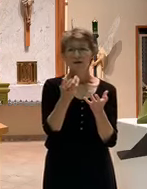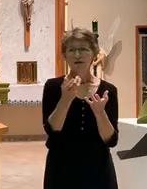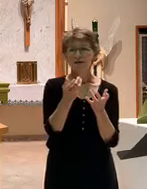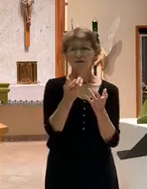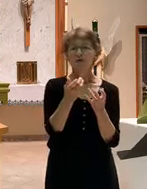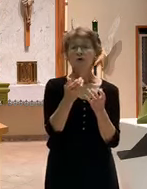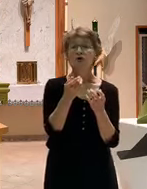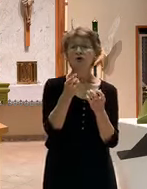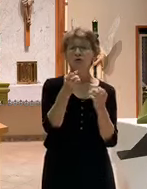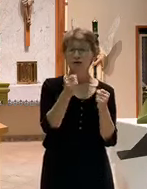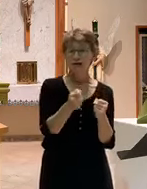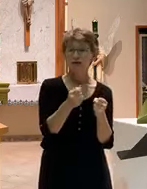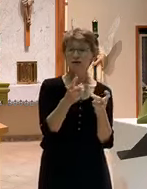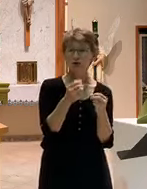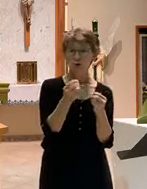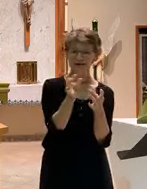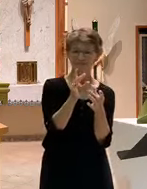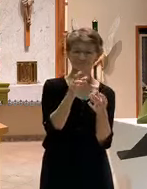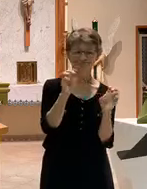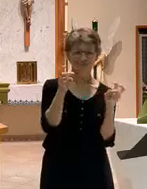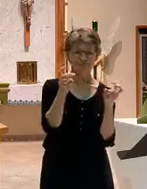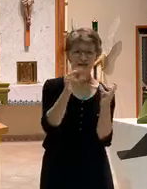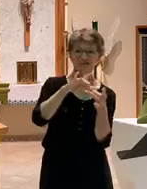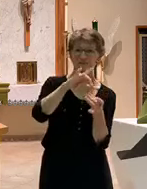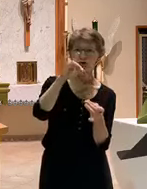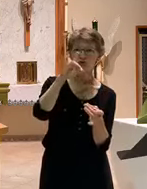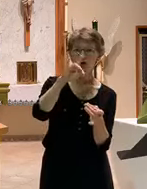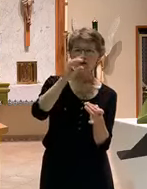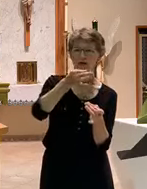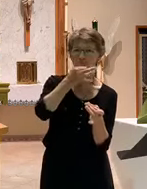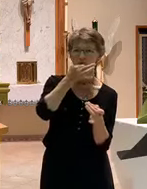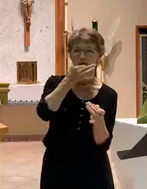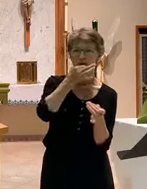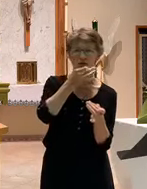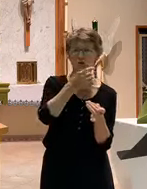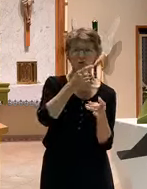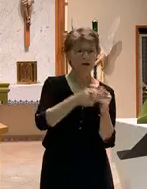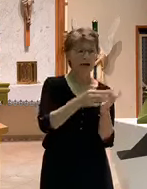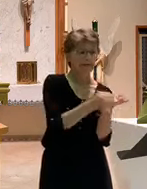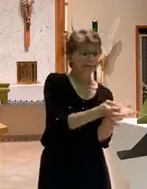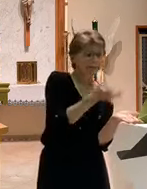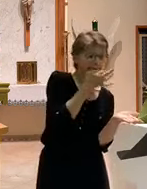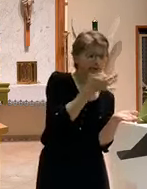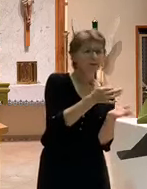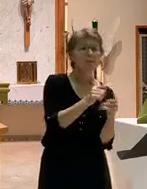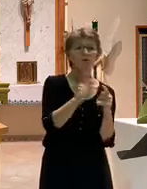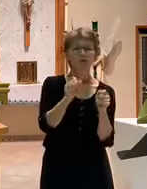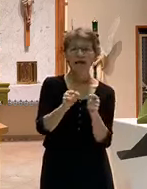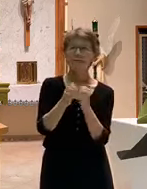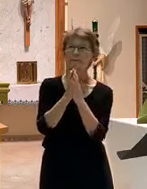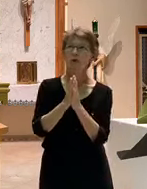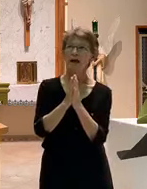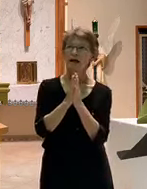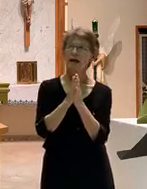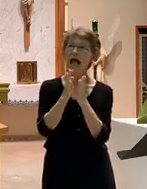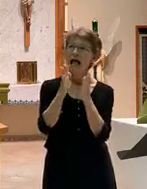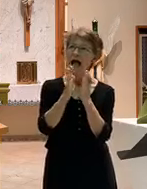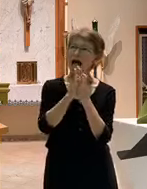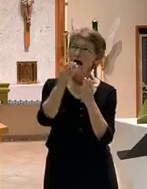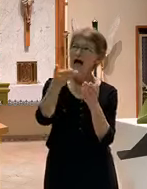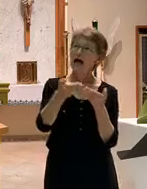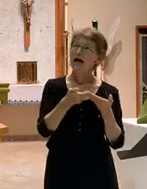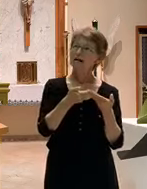communion. Although you can't receive Jesus physically in the sacrament today, you can still make that same prayer. And we'll